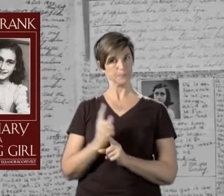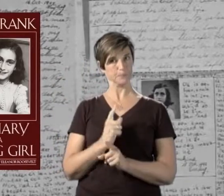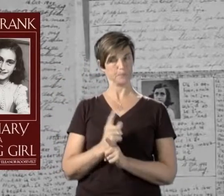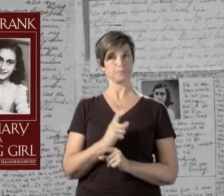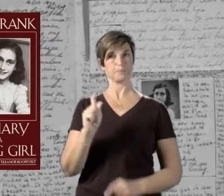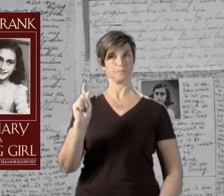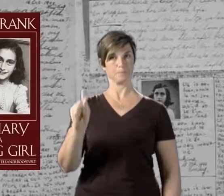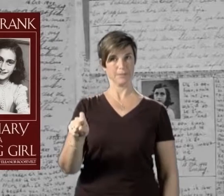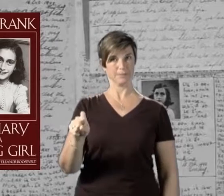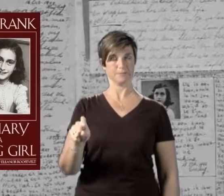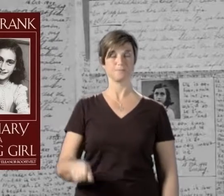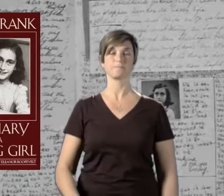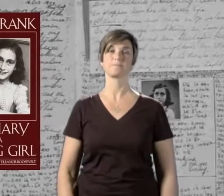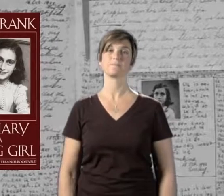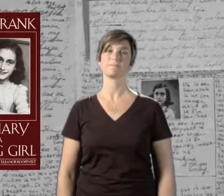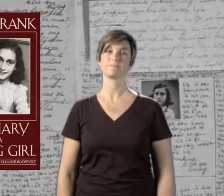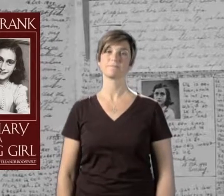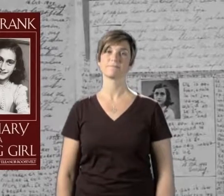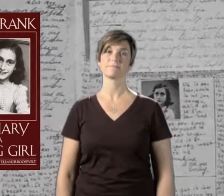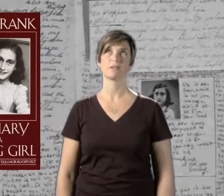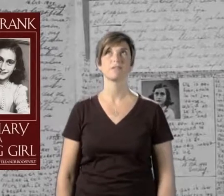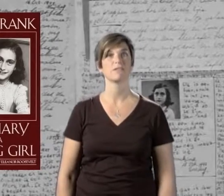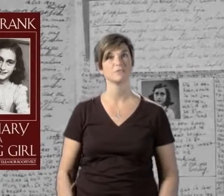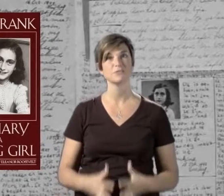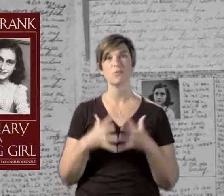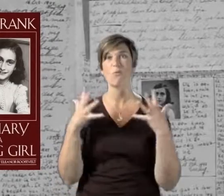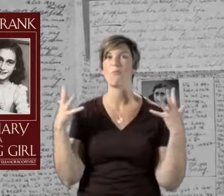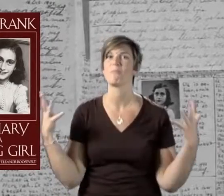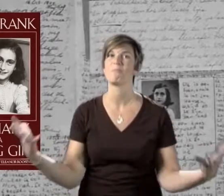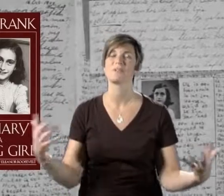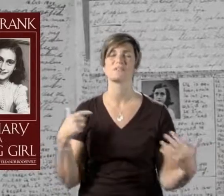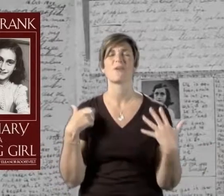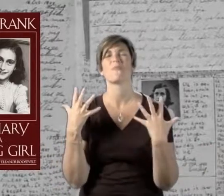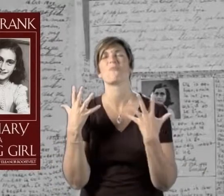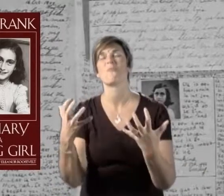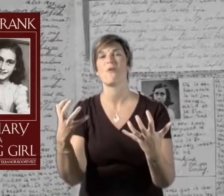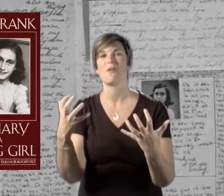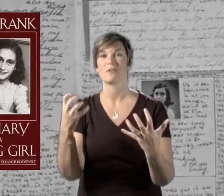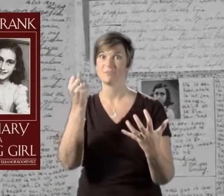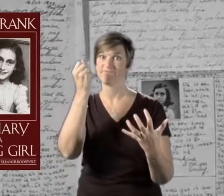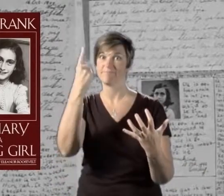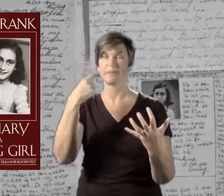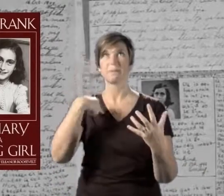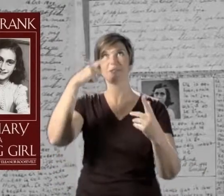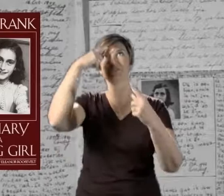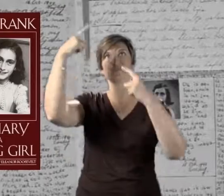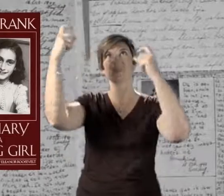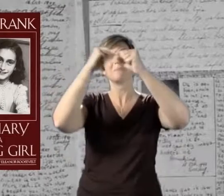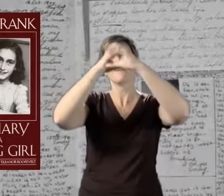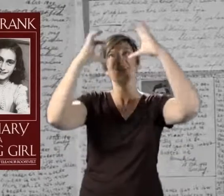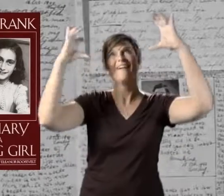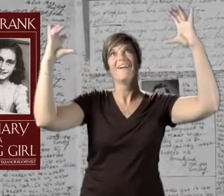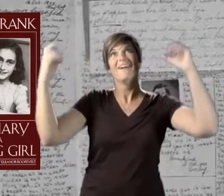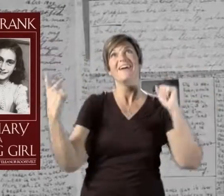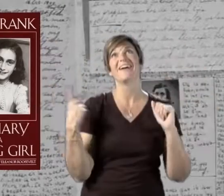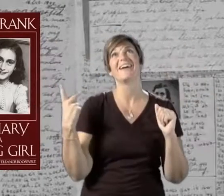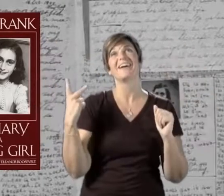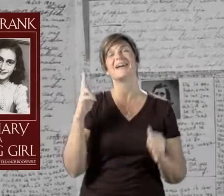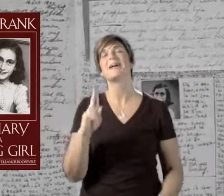There's so much I want to say and do. I've lived it all in my dreams. It is so hard to find that yet another